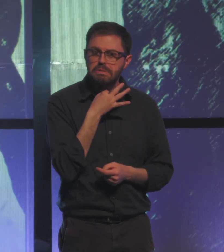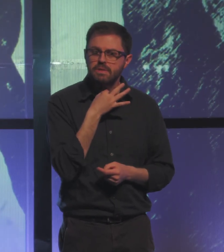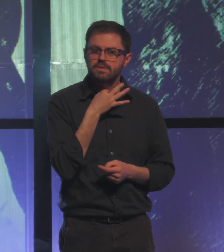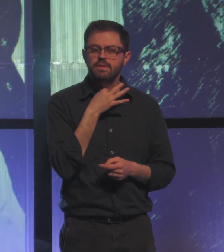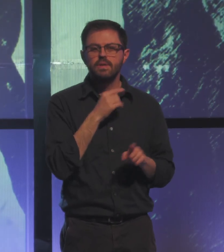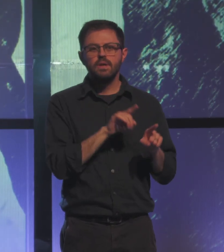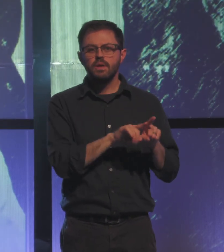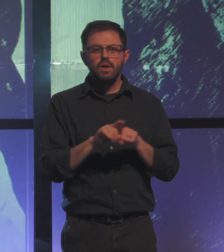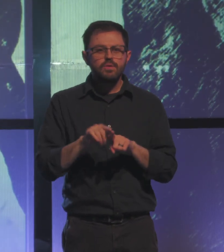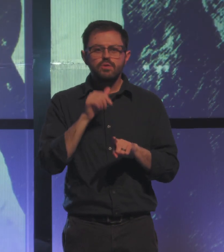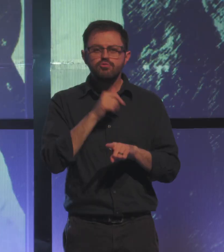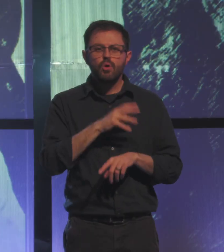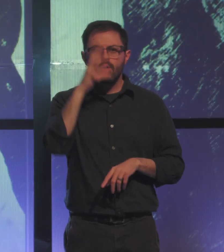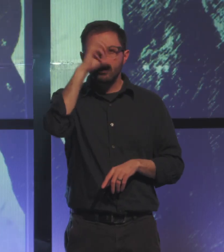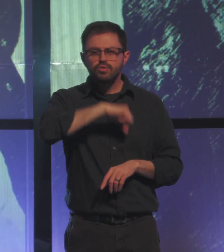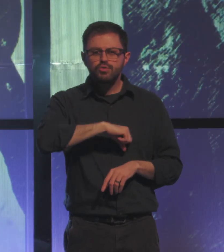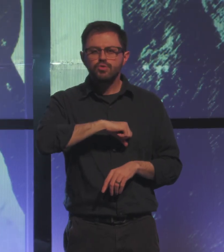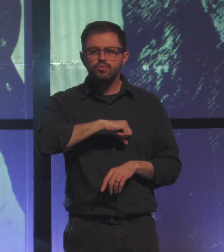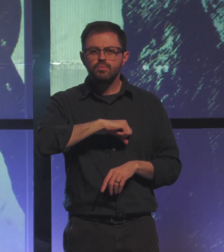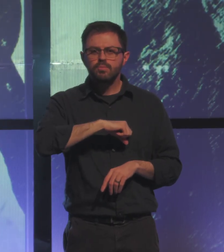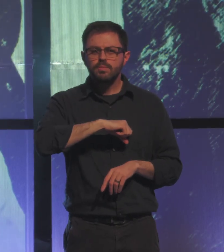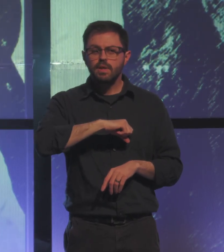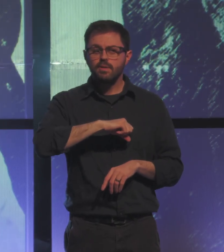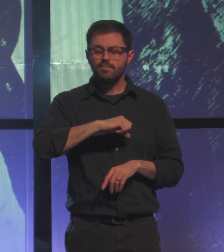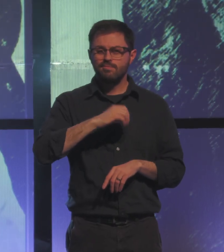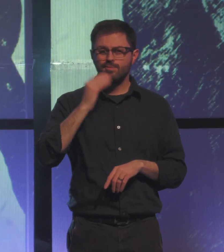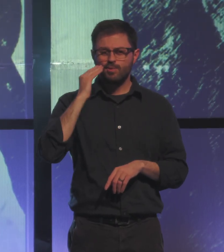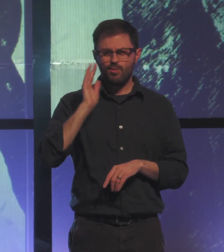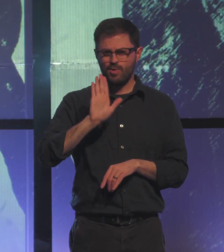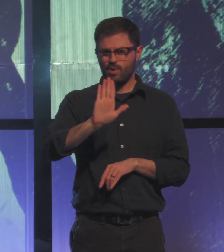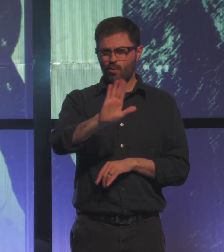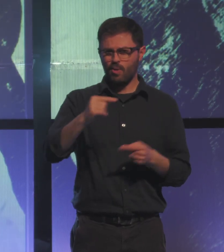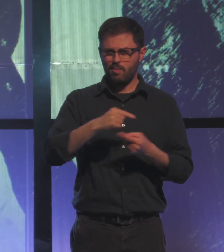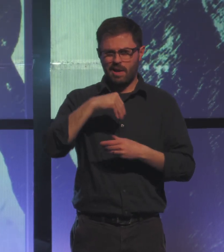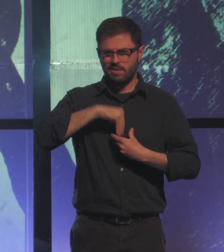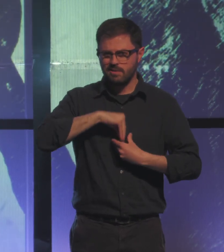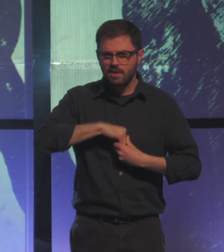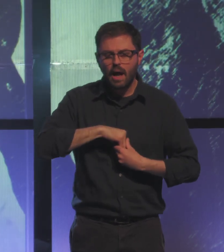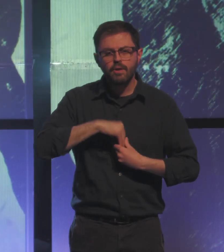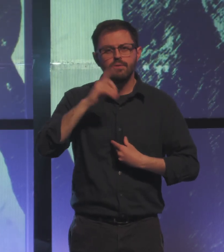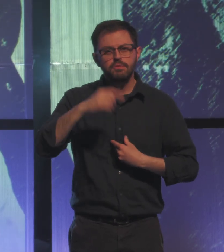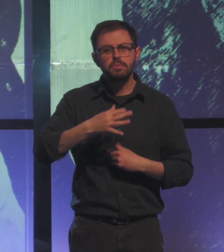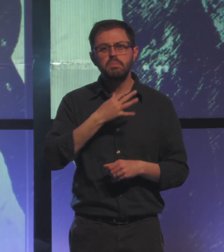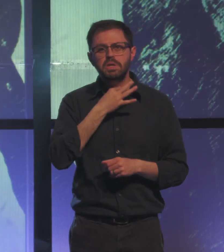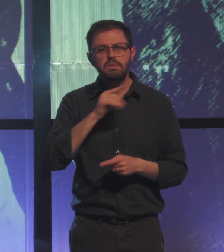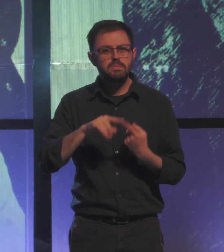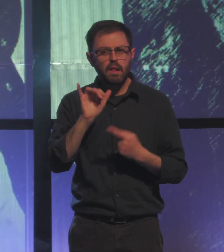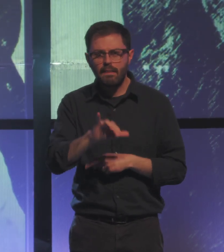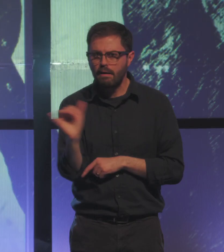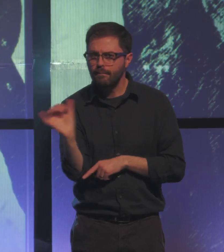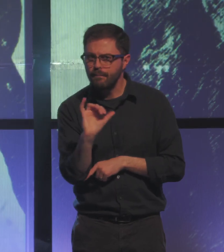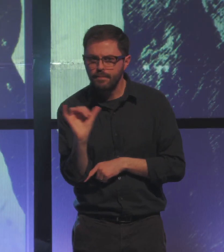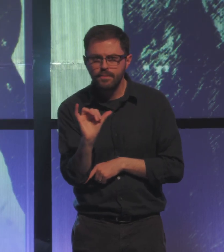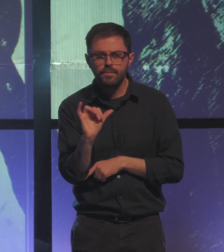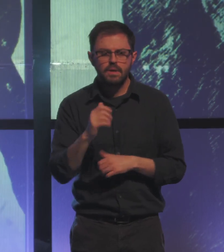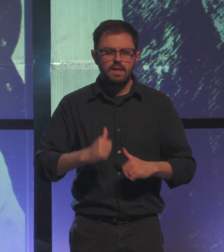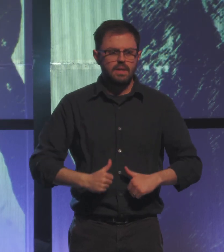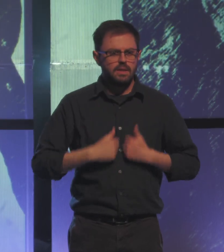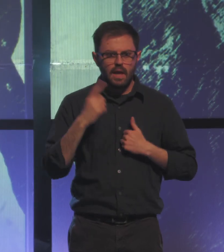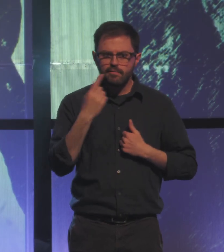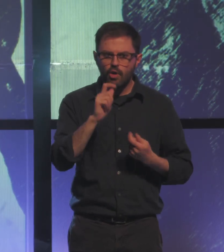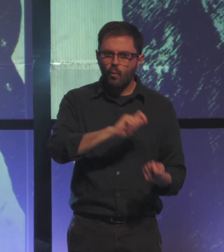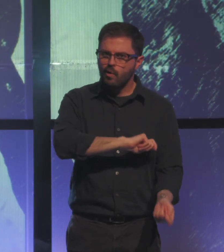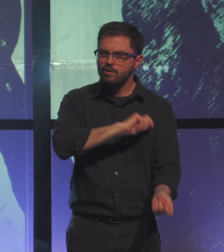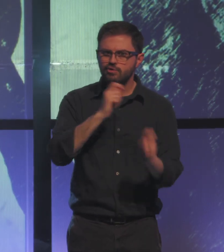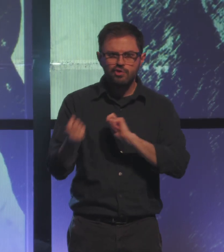you know the pain within yourself. Be curious. Life is changing, circumstances are changing,